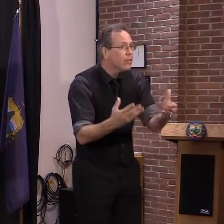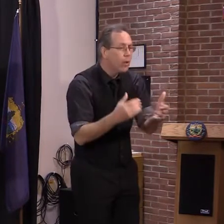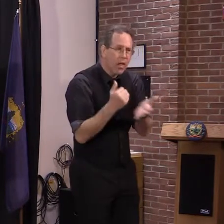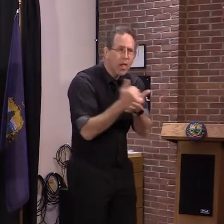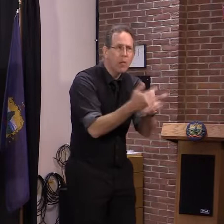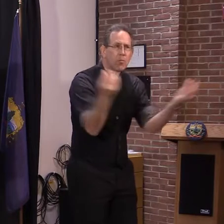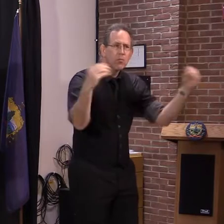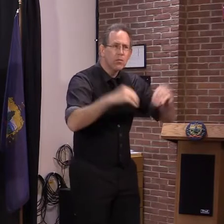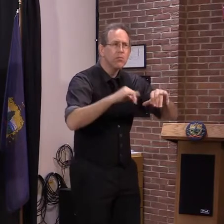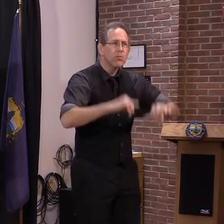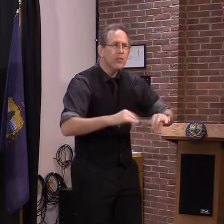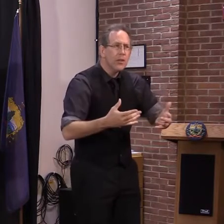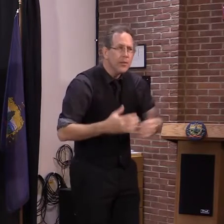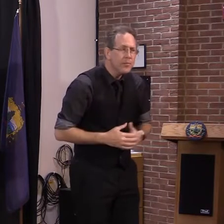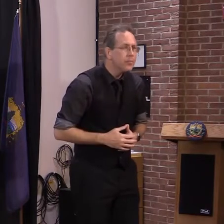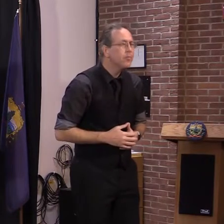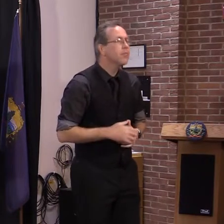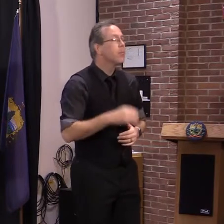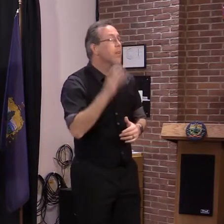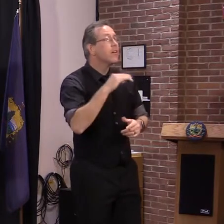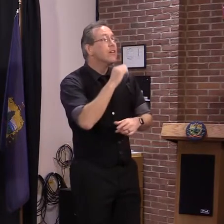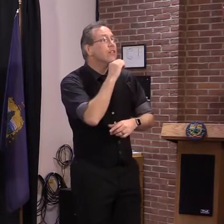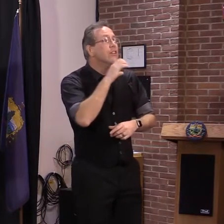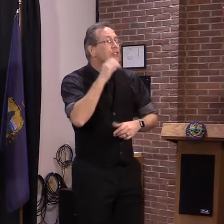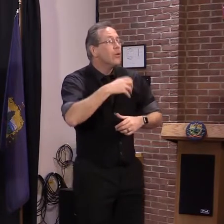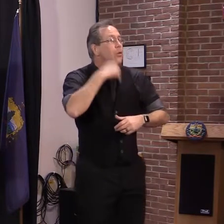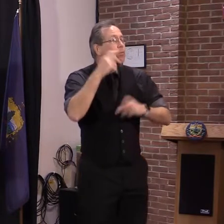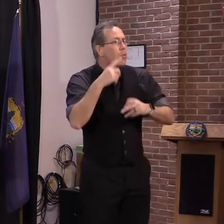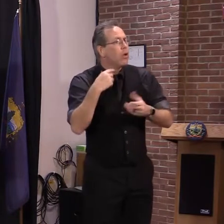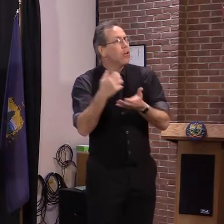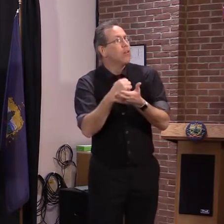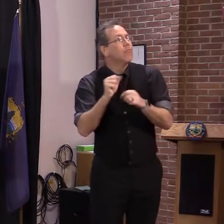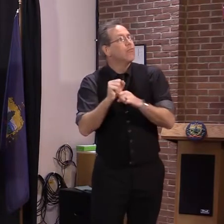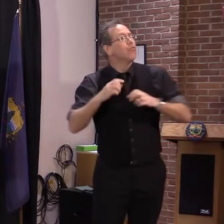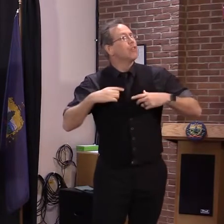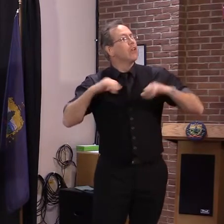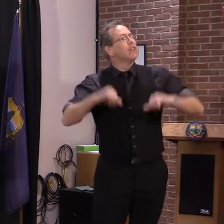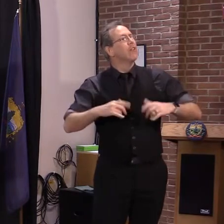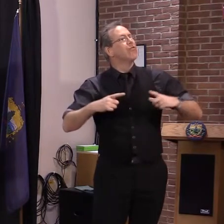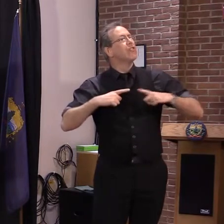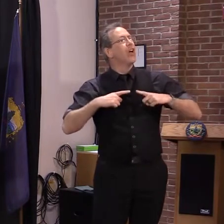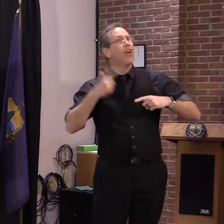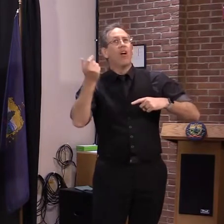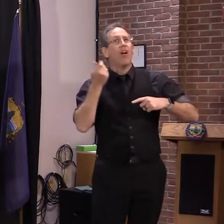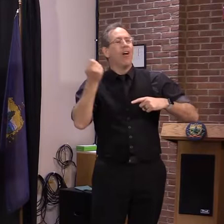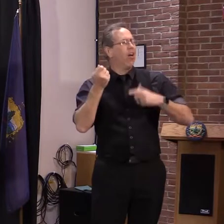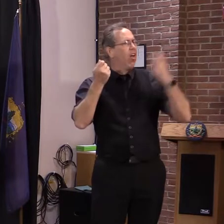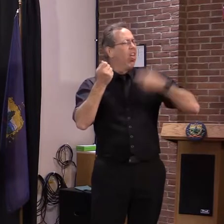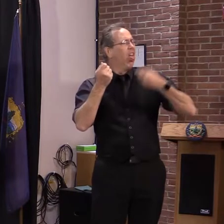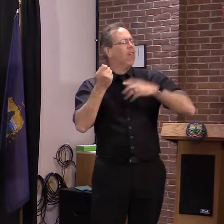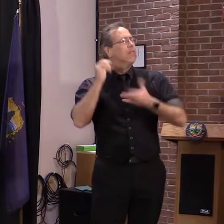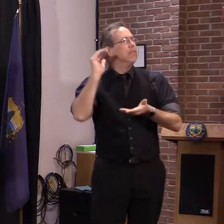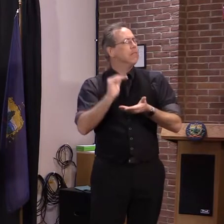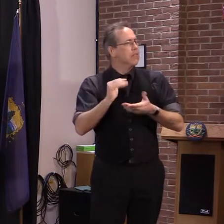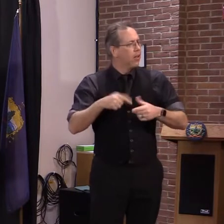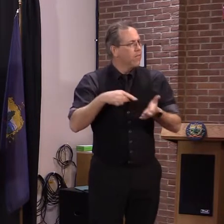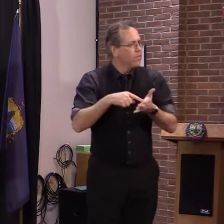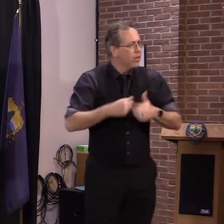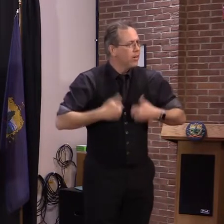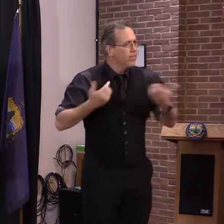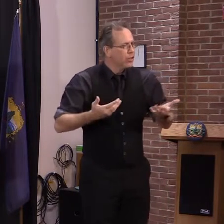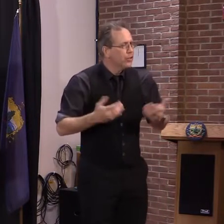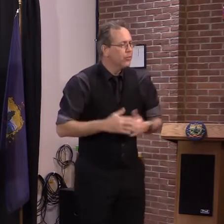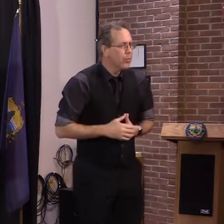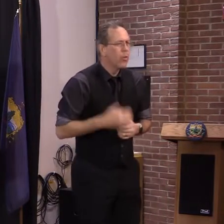more seniors on a fixed income to retire comfortably. So let's talk about what's in the package. First, the governor